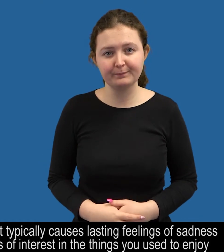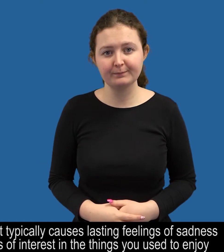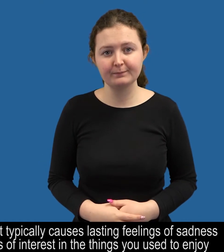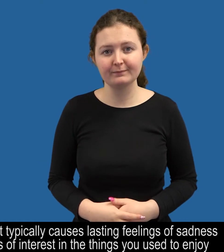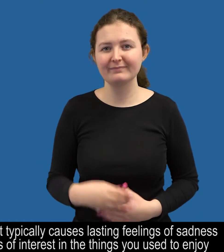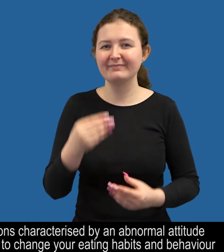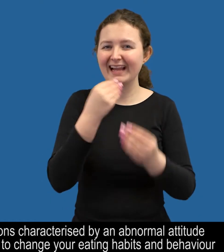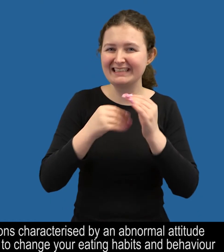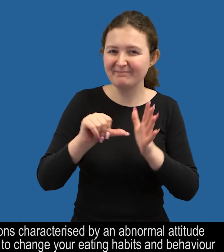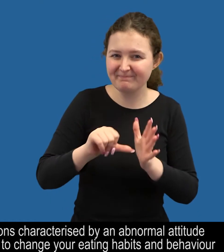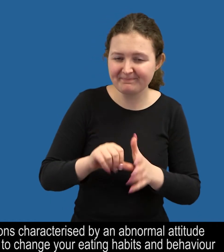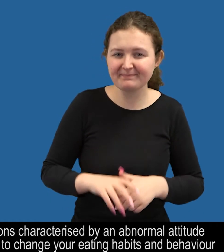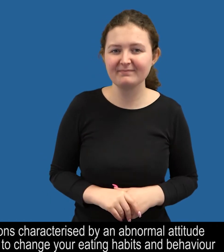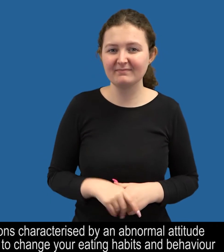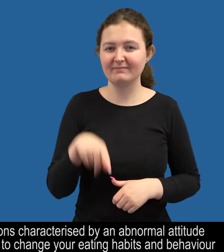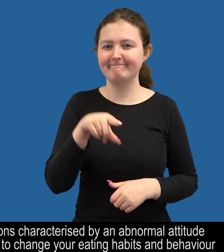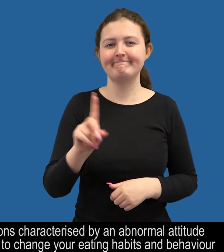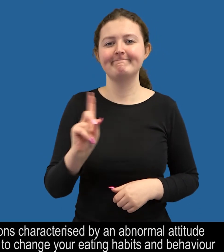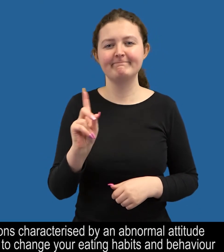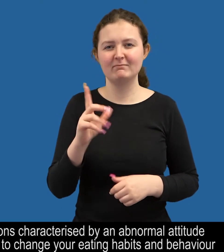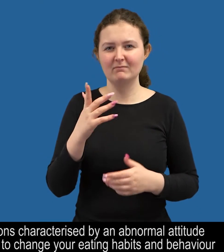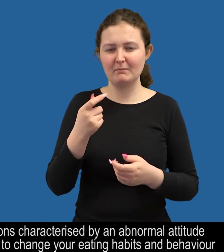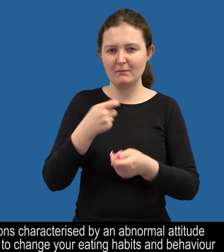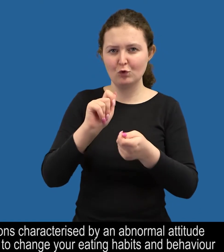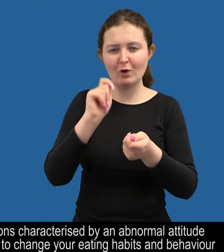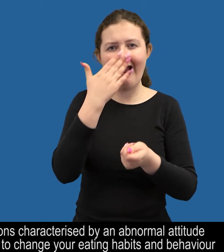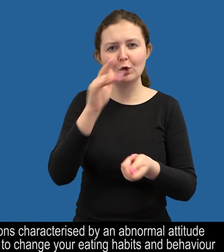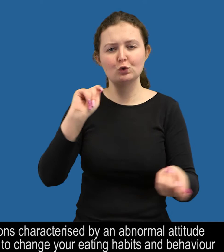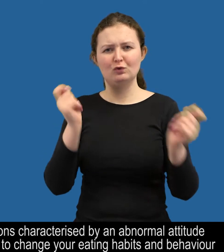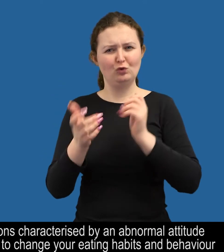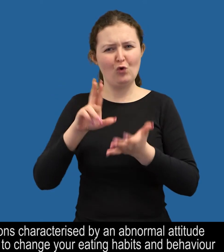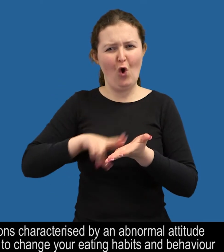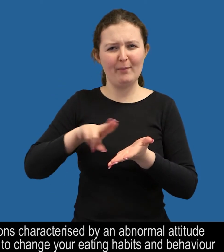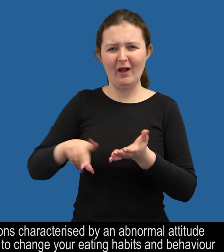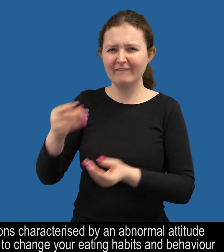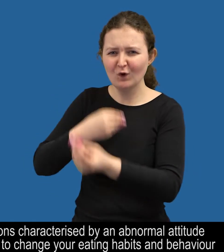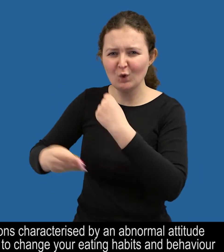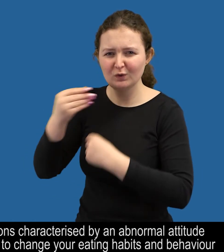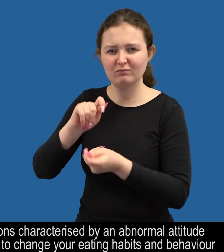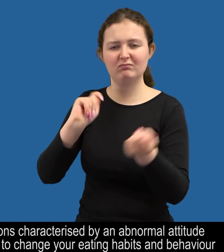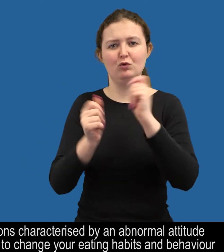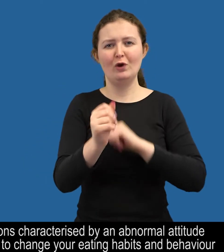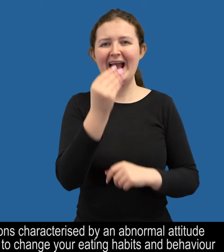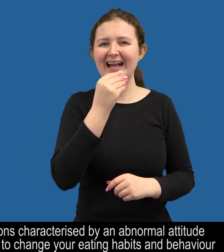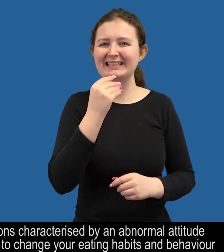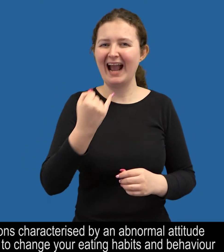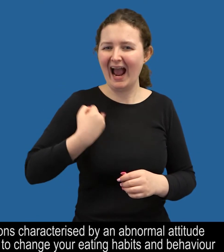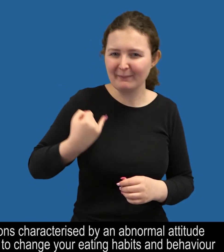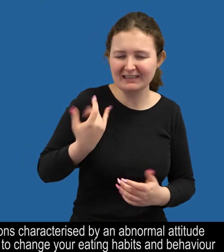used to enjoy. Eating disorders, conditions characterized by abnormal attitude towards food that cause